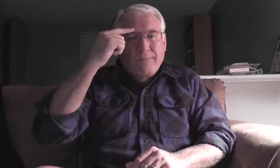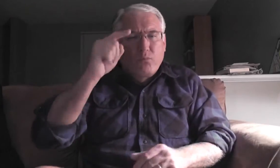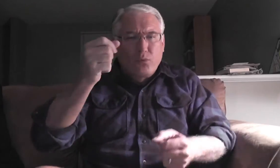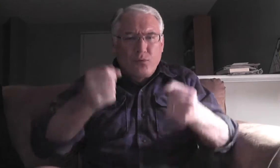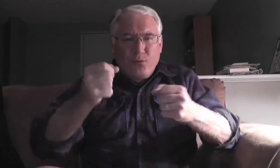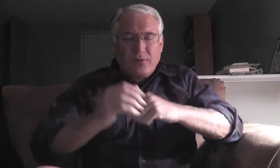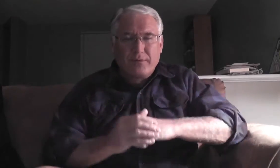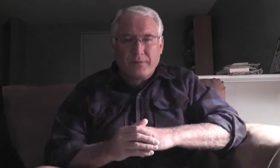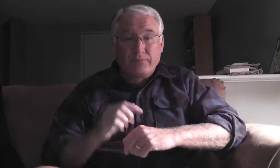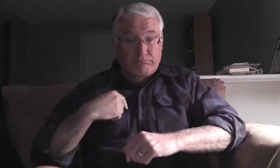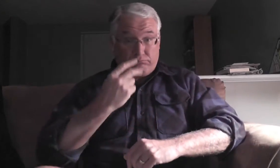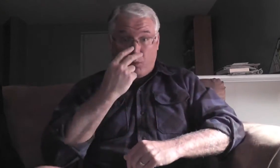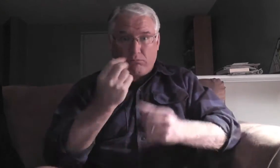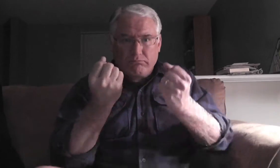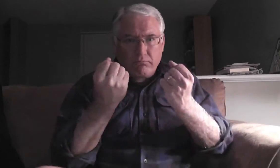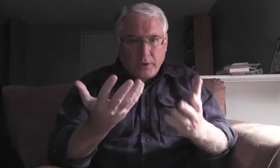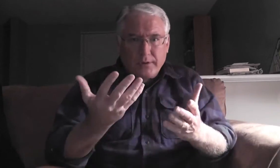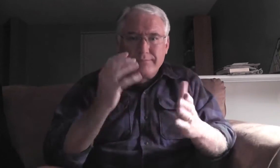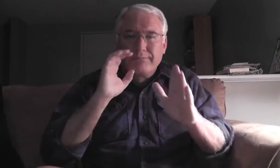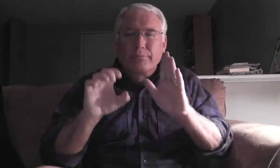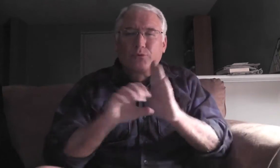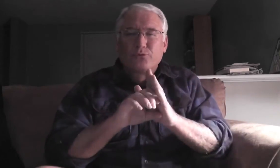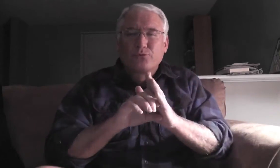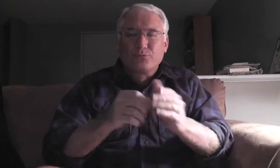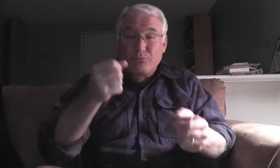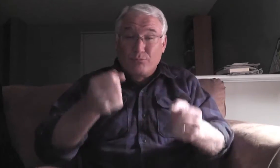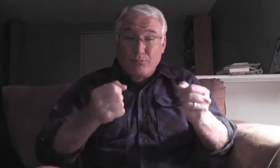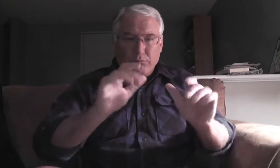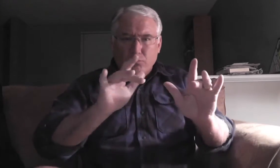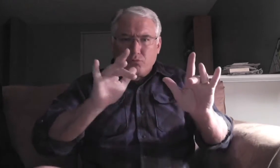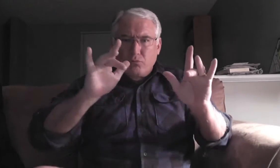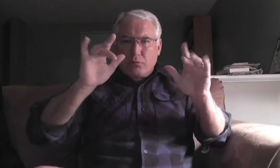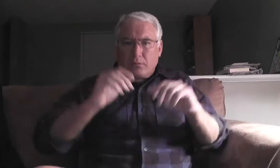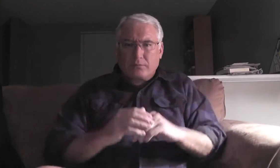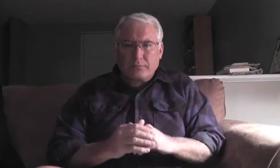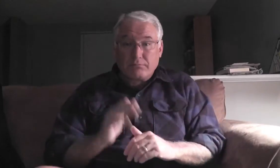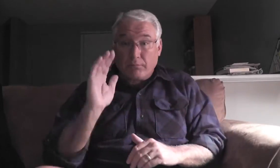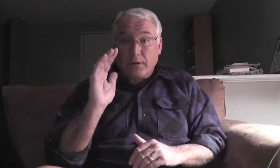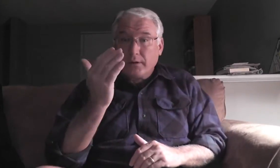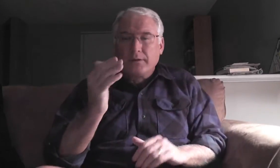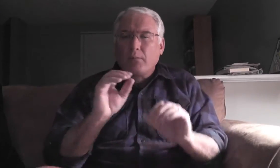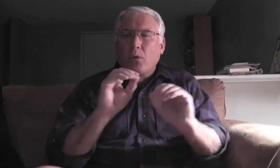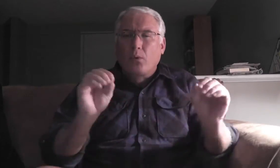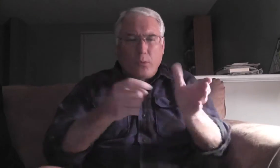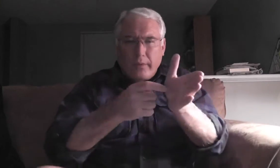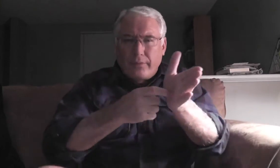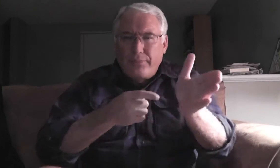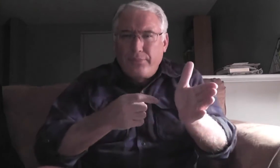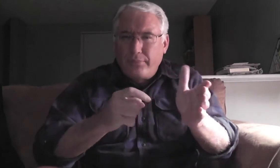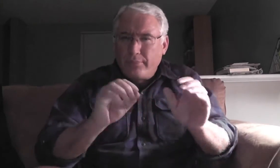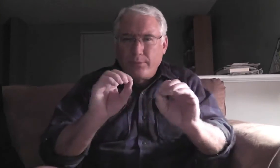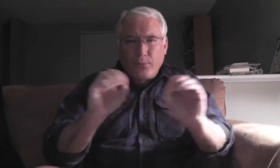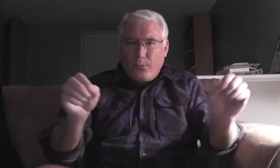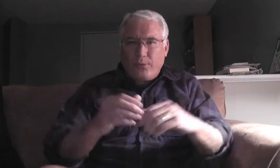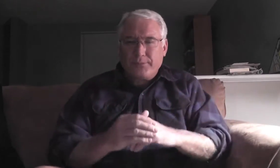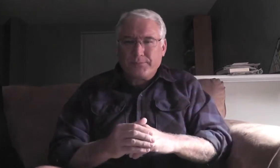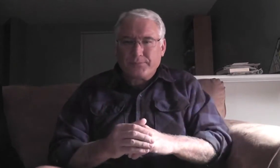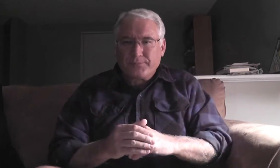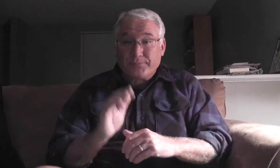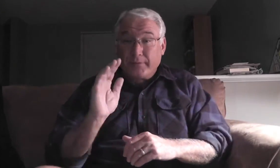iPhone to search for a car. I looked and I saw pictures of cars. Oh, wow, it looked good. Shiny, no